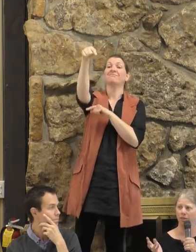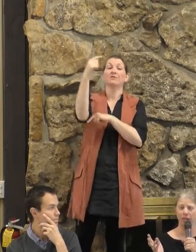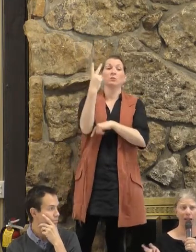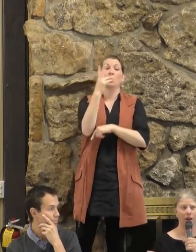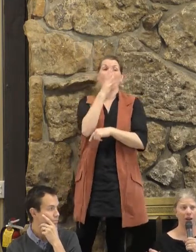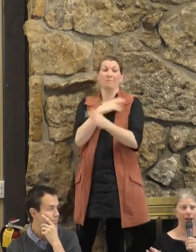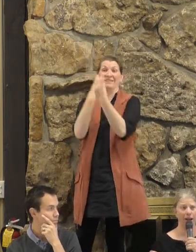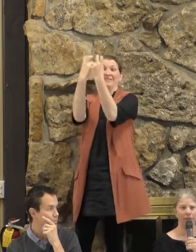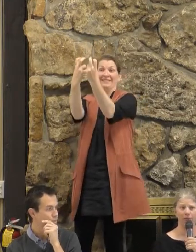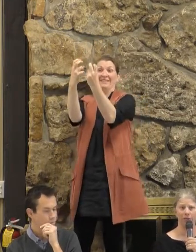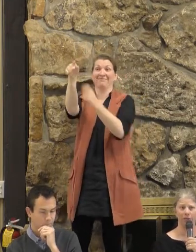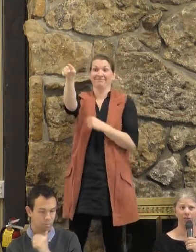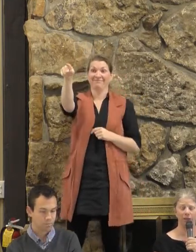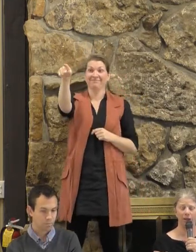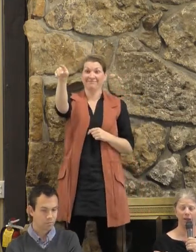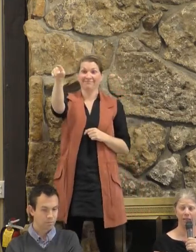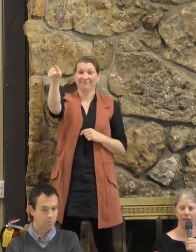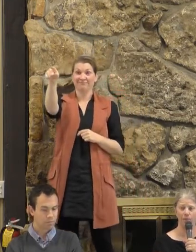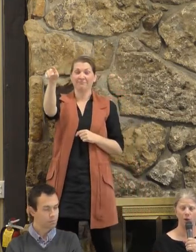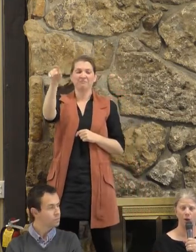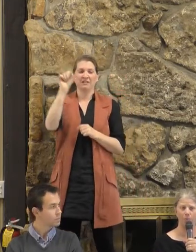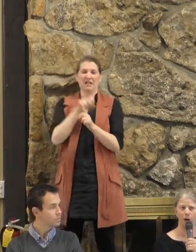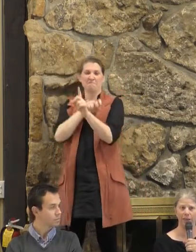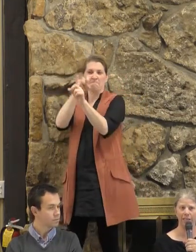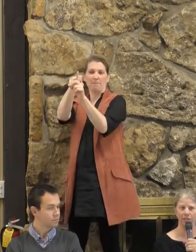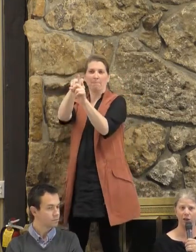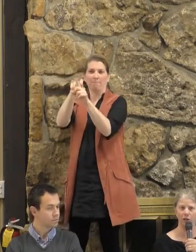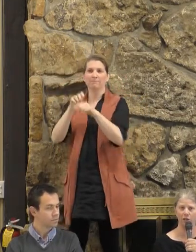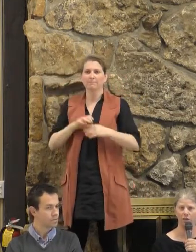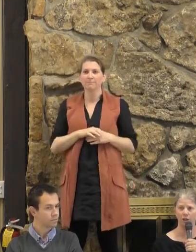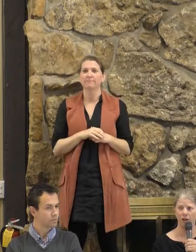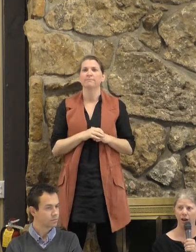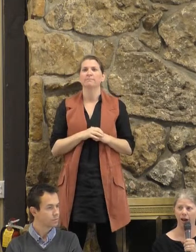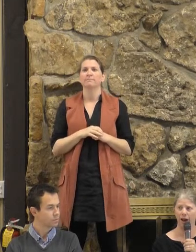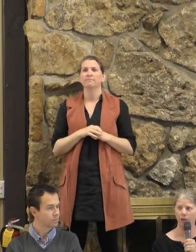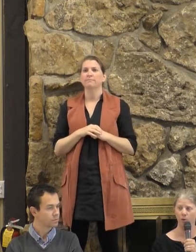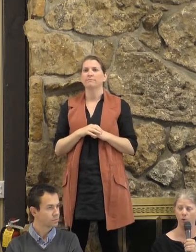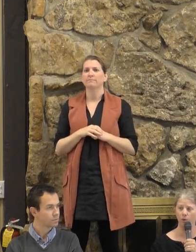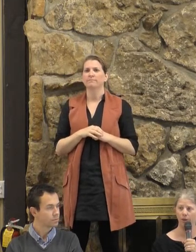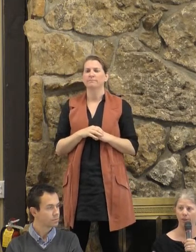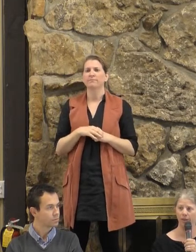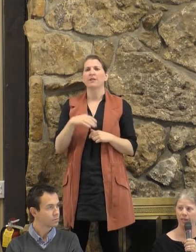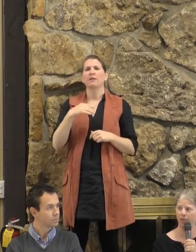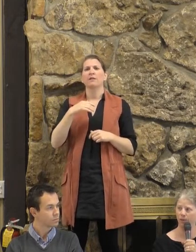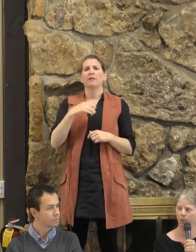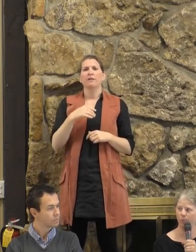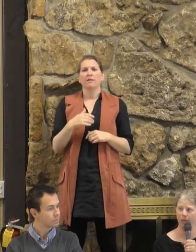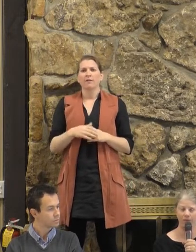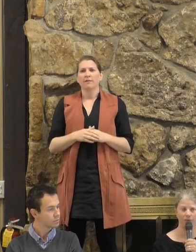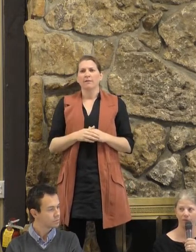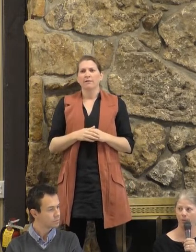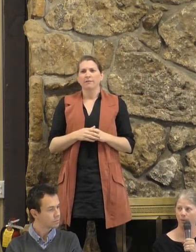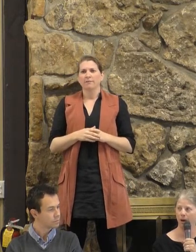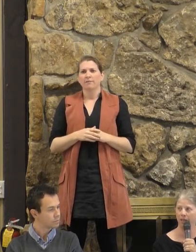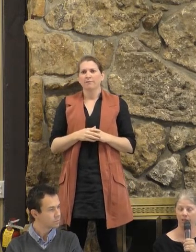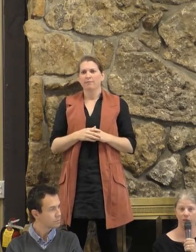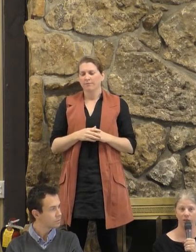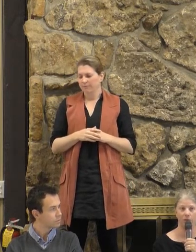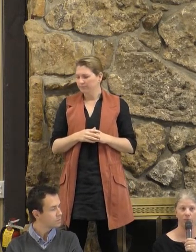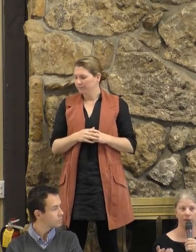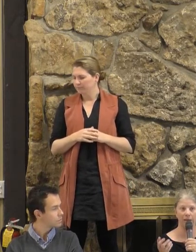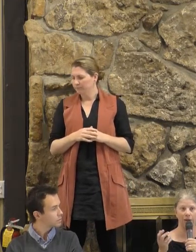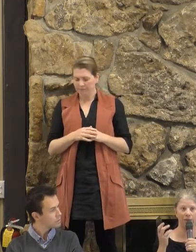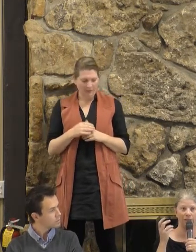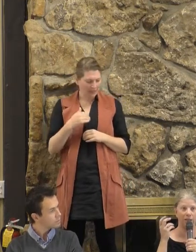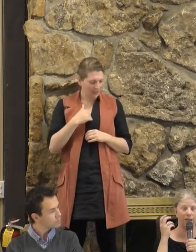also, they have something on the table called Pocket Talkers. I don't know if any of you would benefit from a pocket